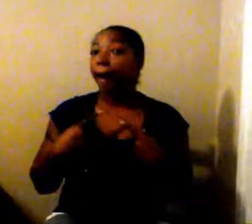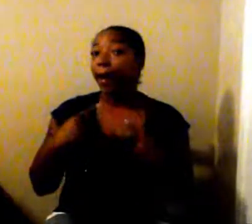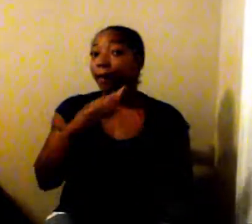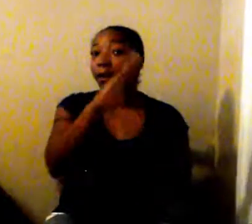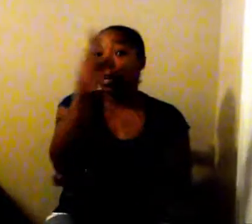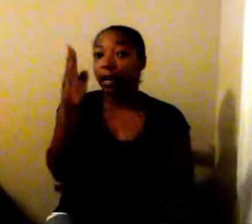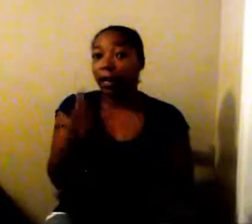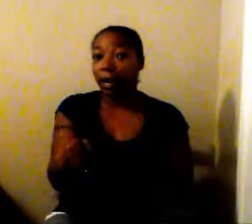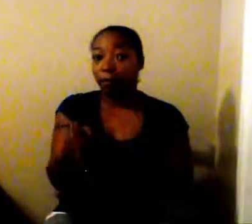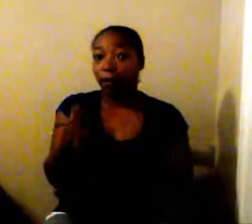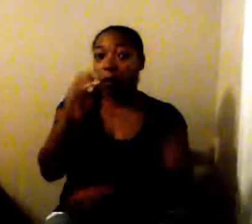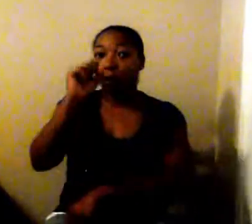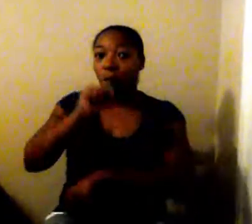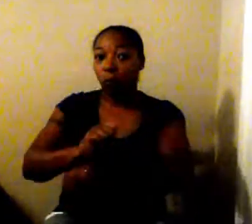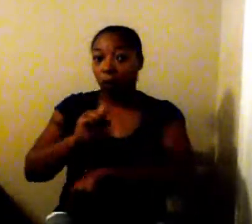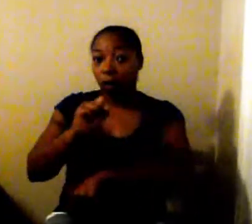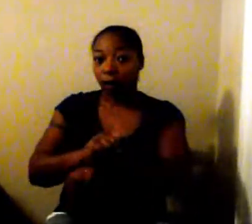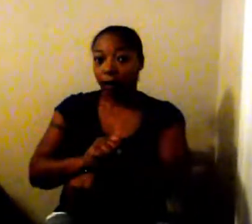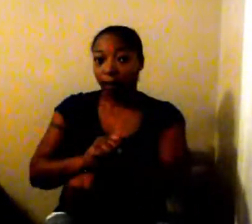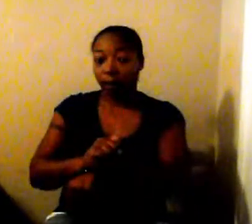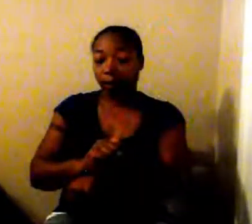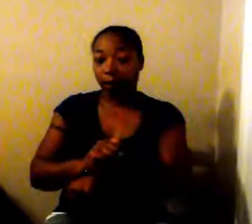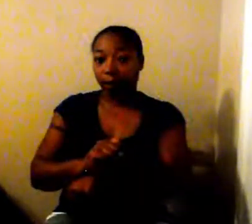have never worked.